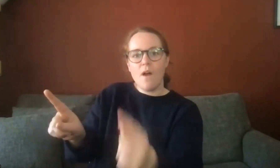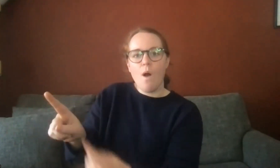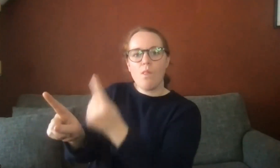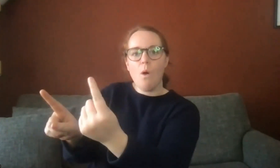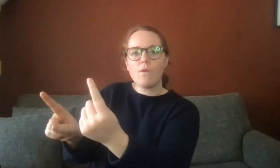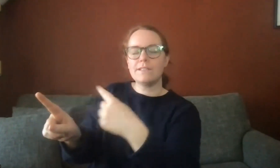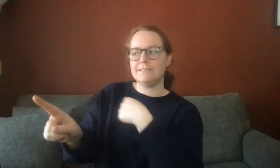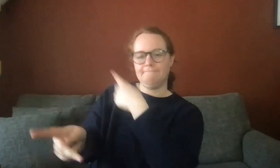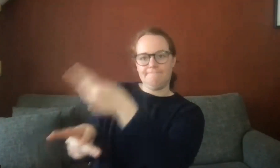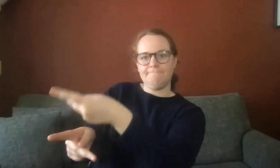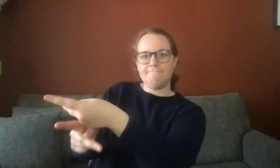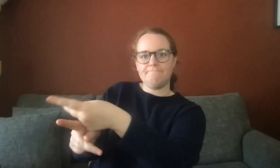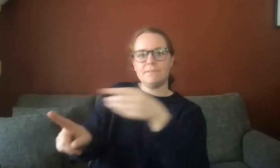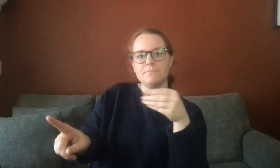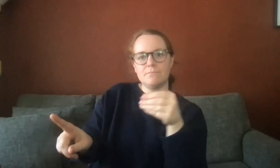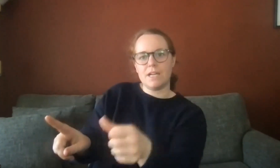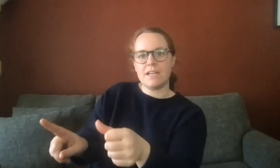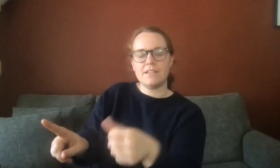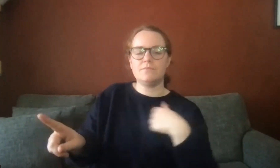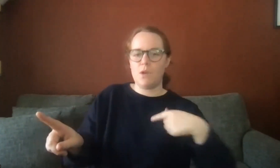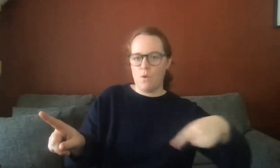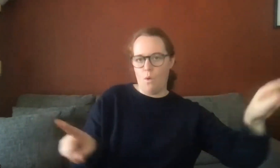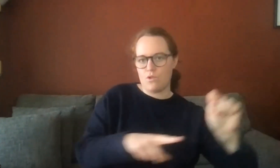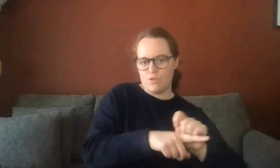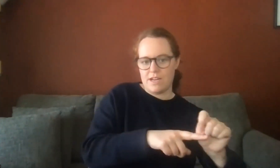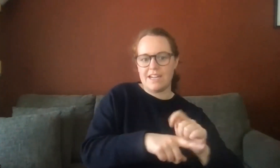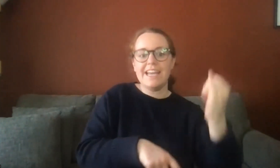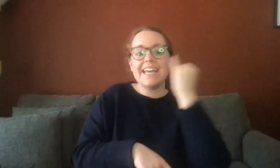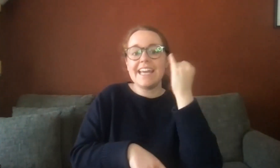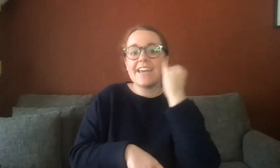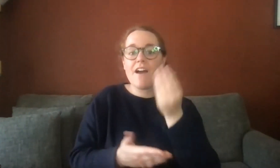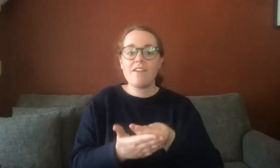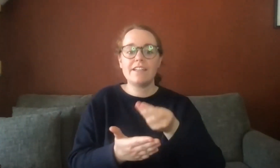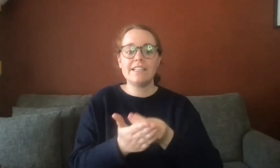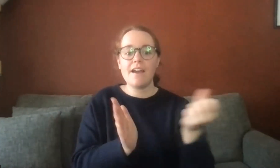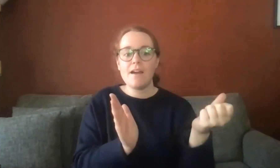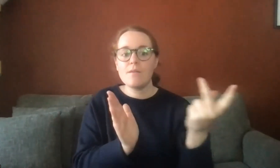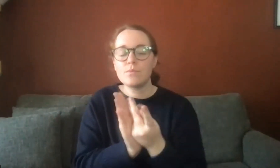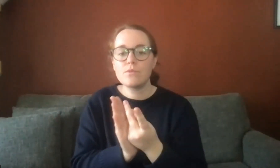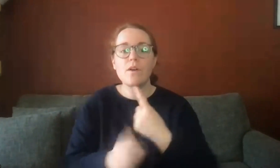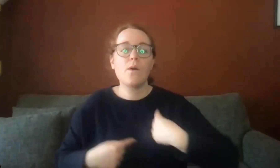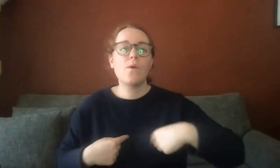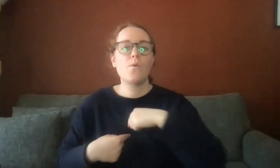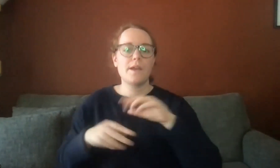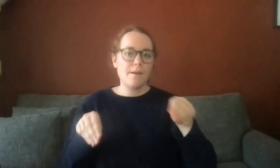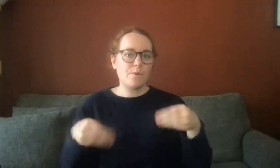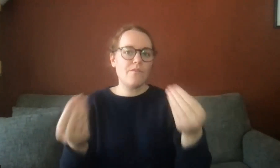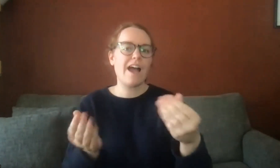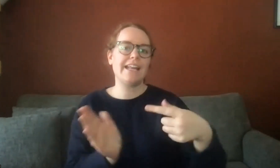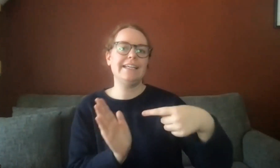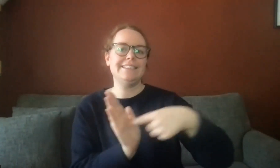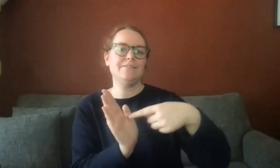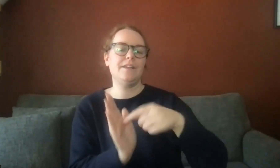cover. We do, if you're approved for that funding support, then we provide invoicing information to the care